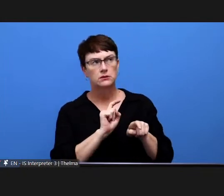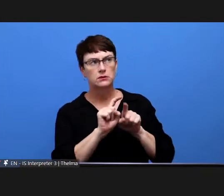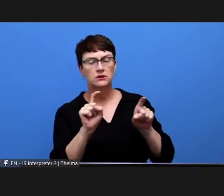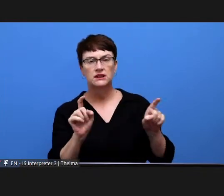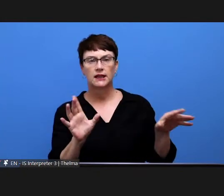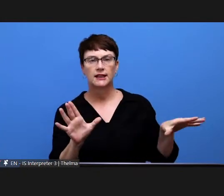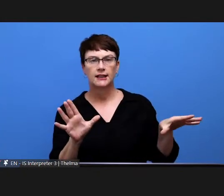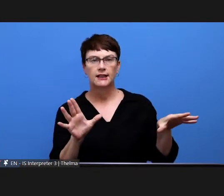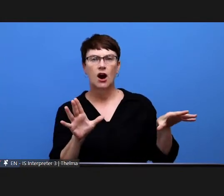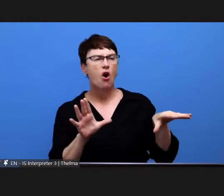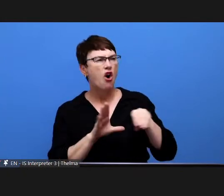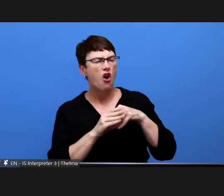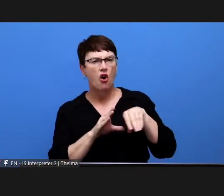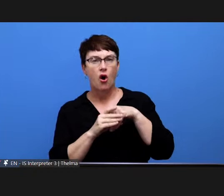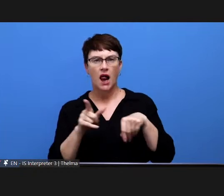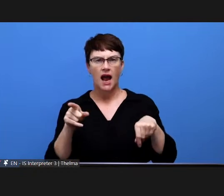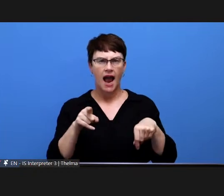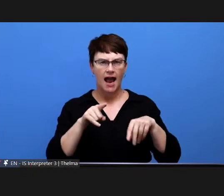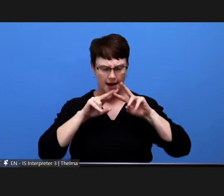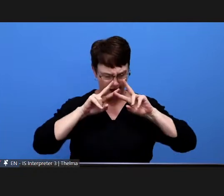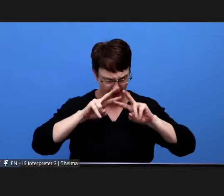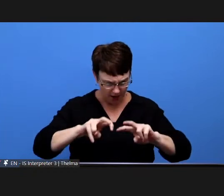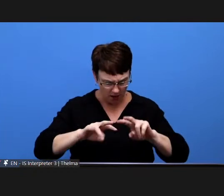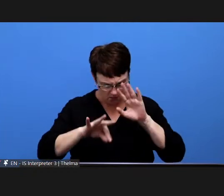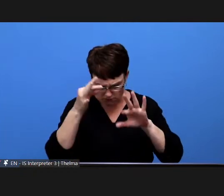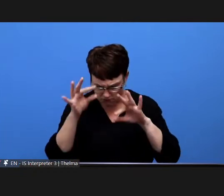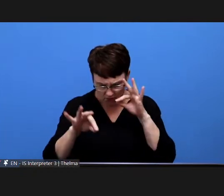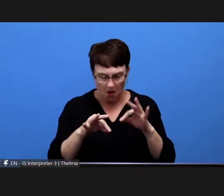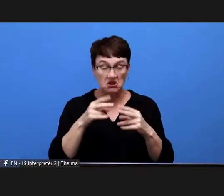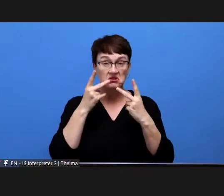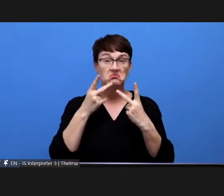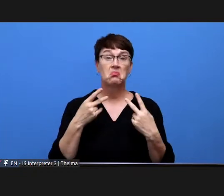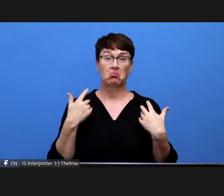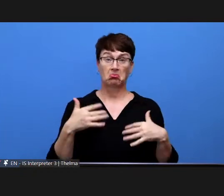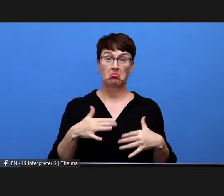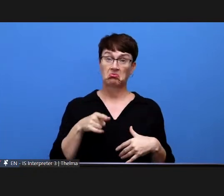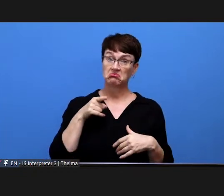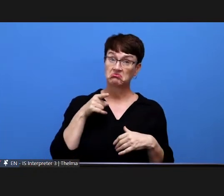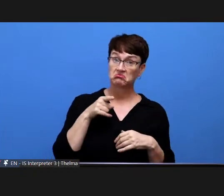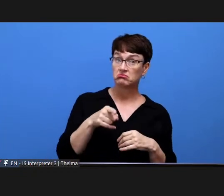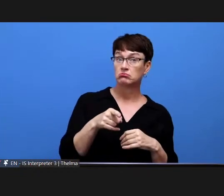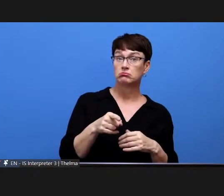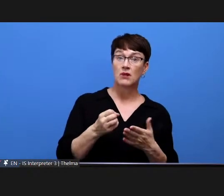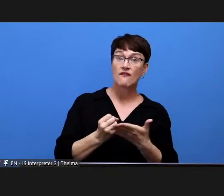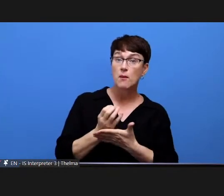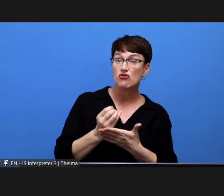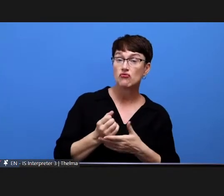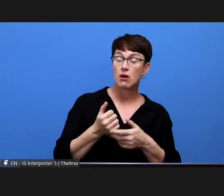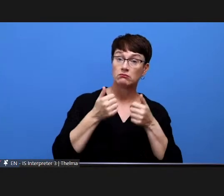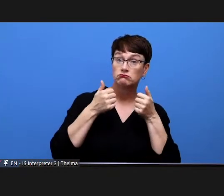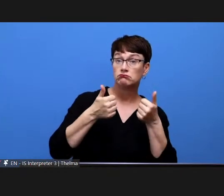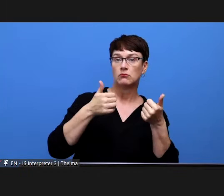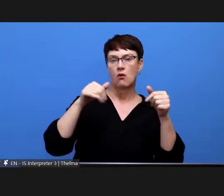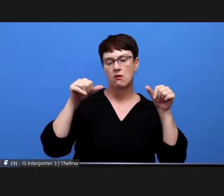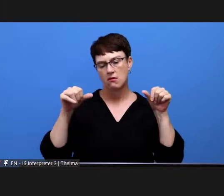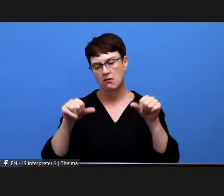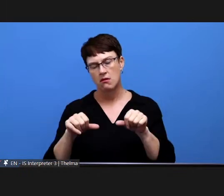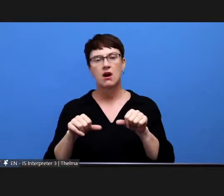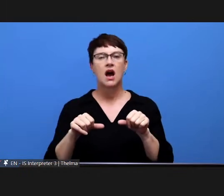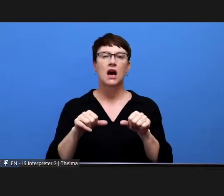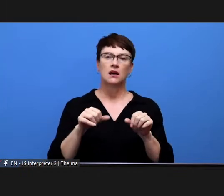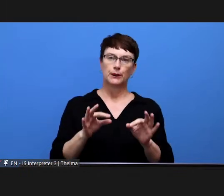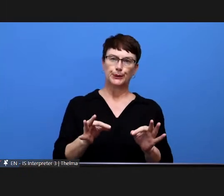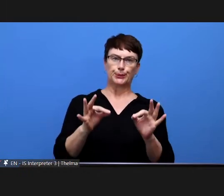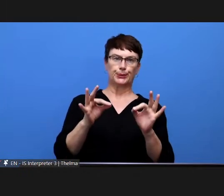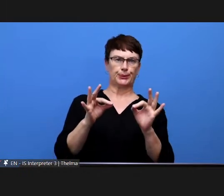data can be considered to be fit for use on issues of SDGs. this has really provided an